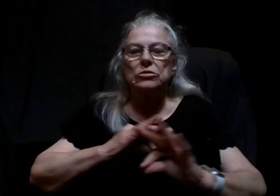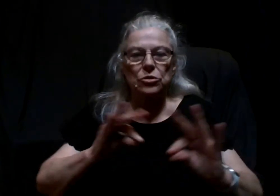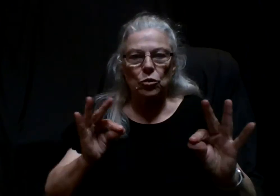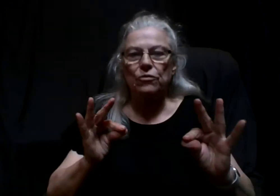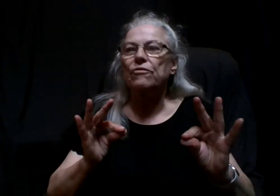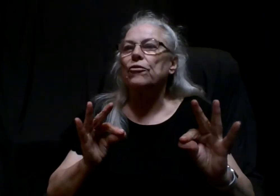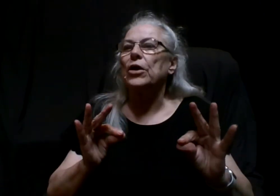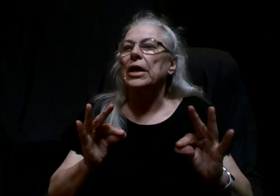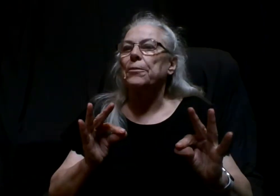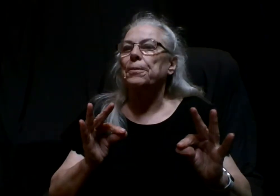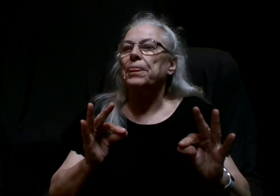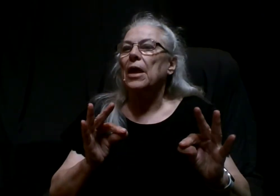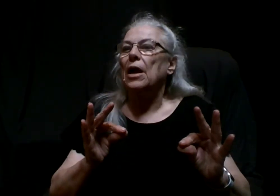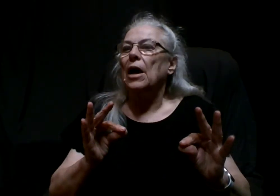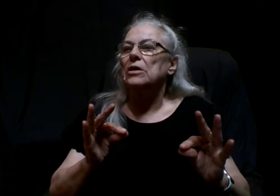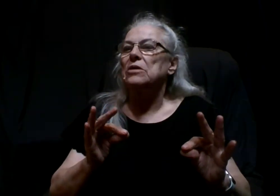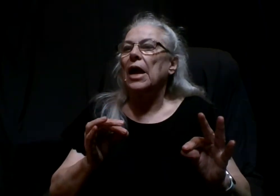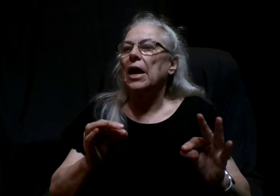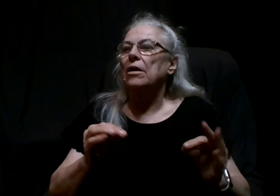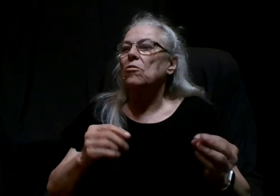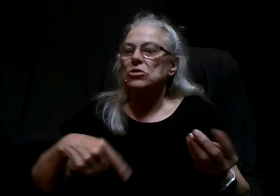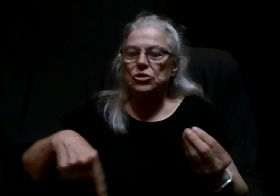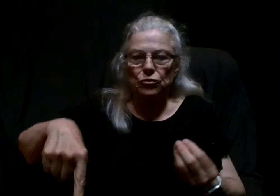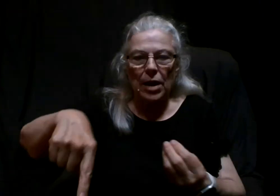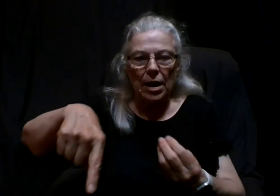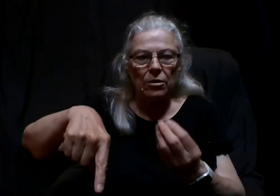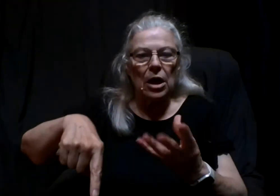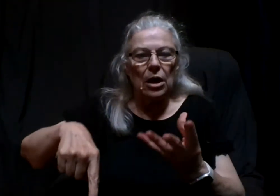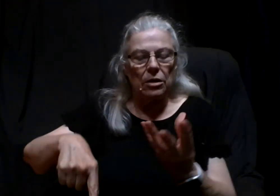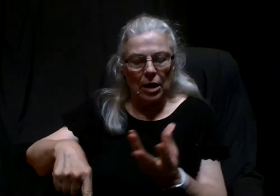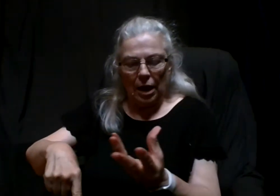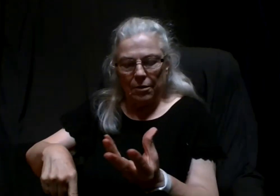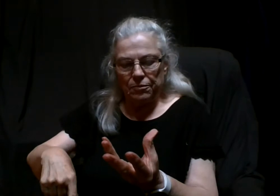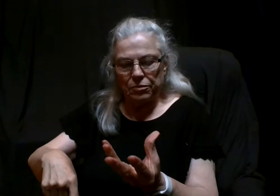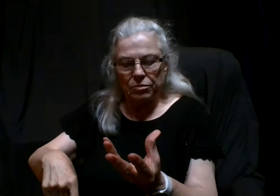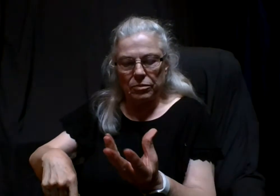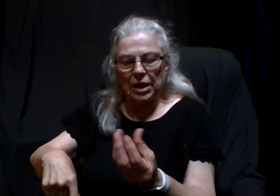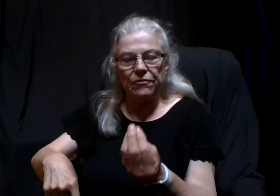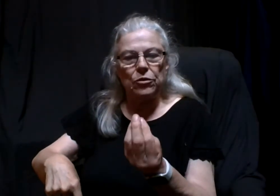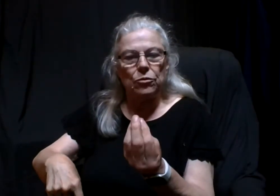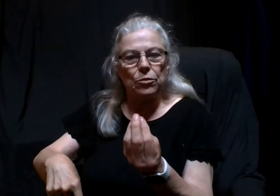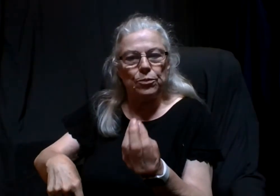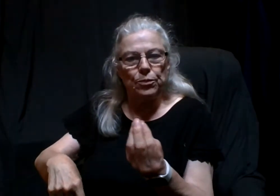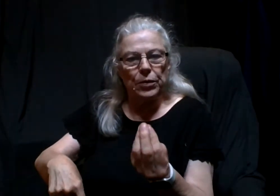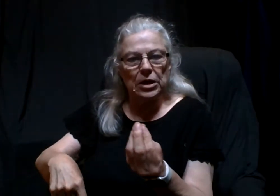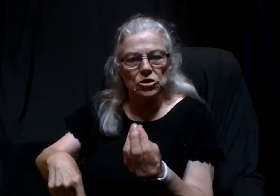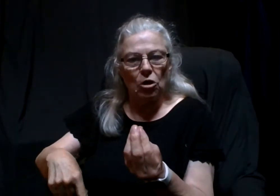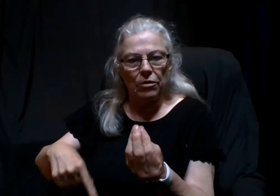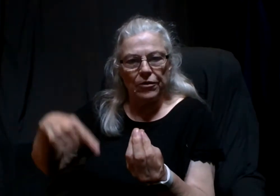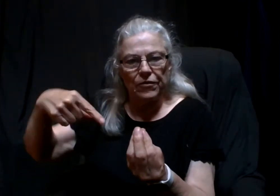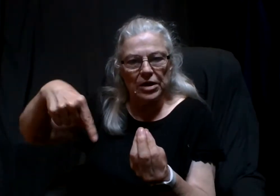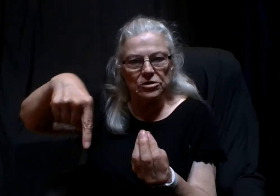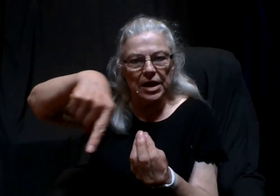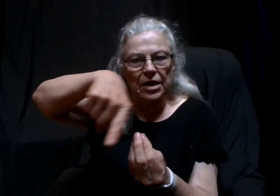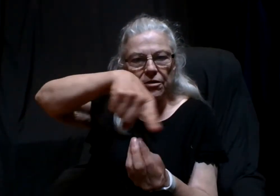the word free. And of course, surround. Um, if you pinch all of your fingers together and